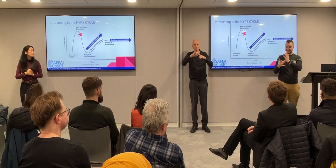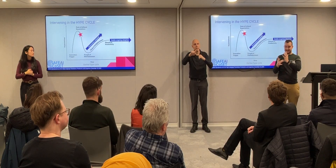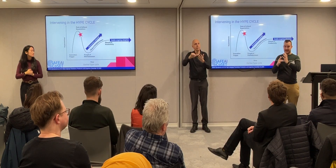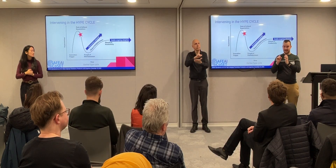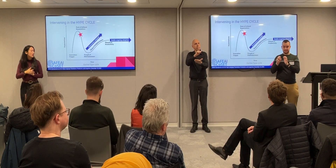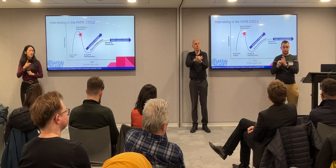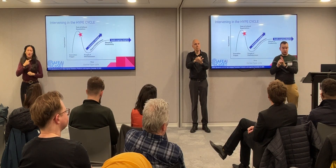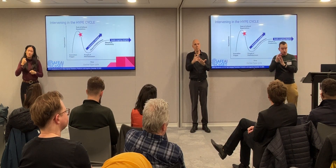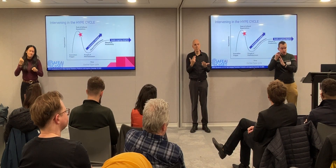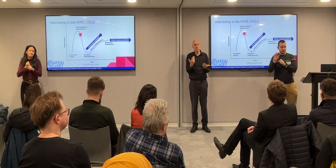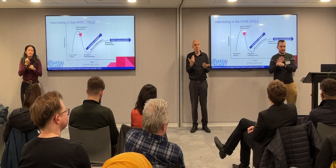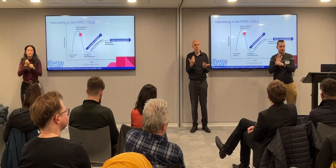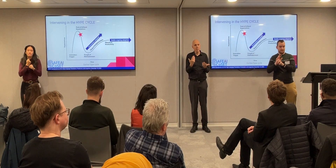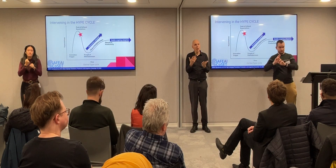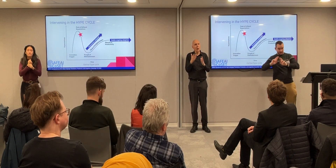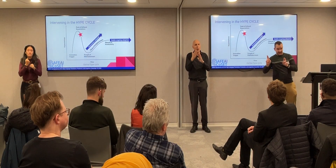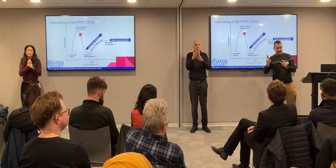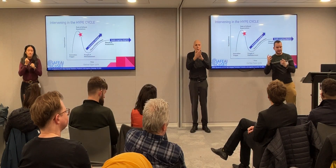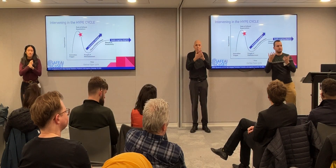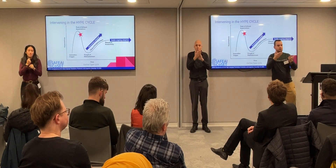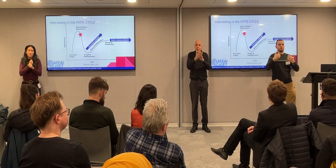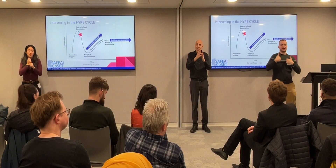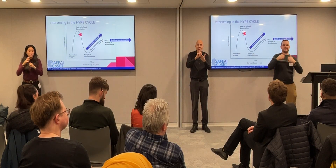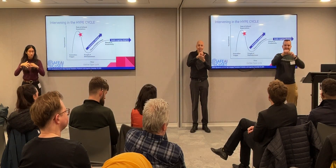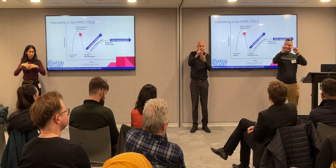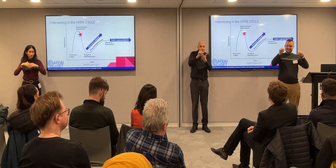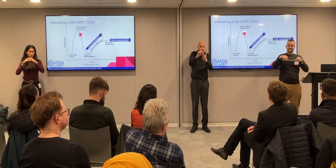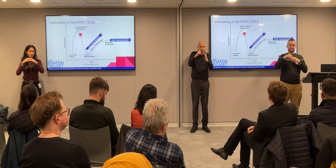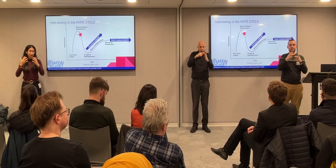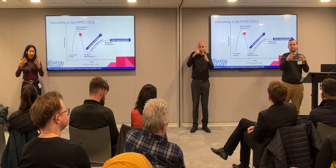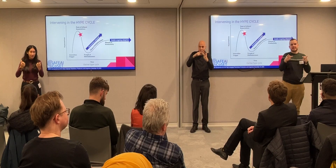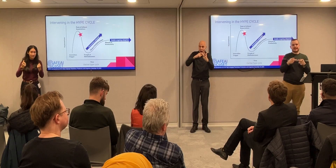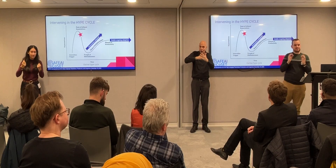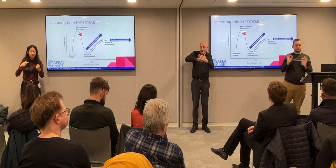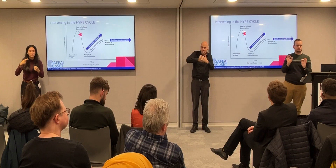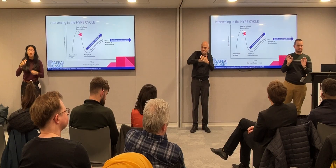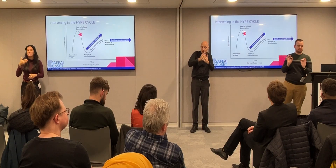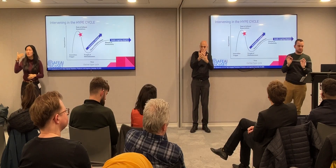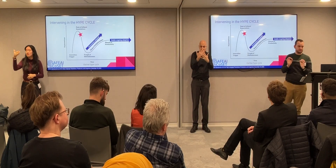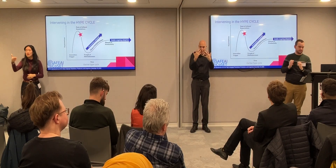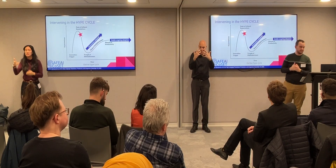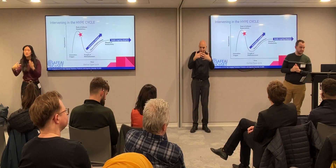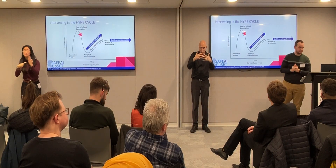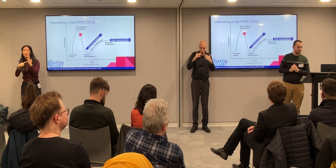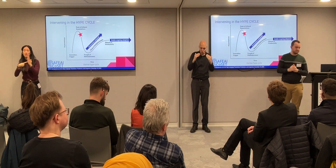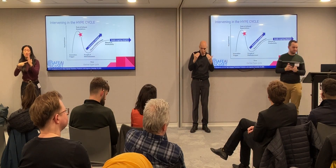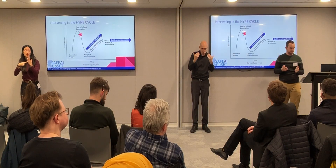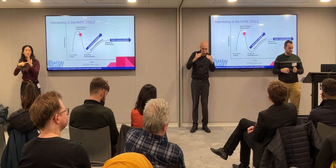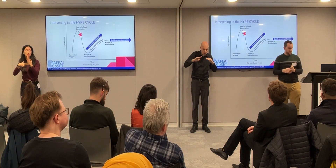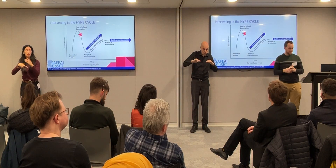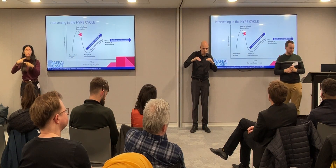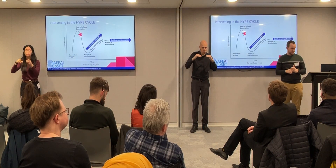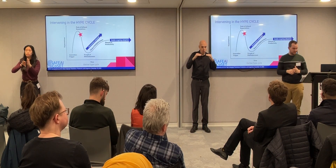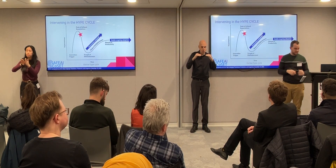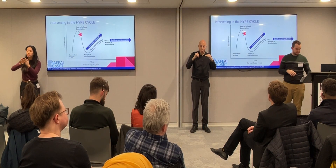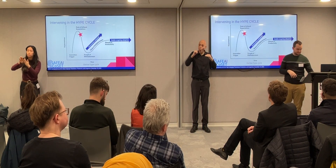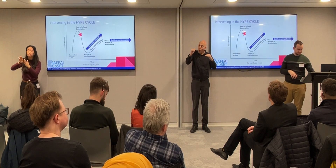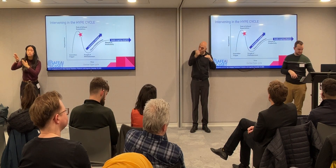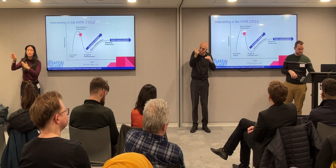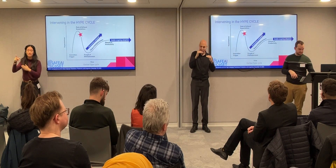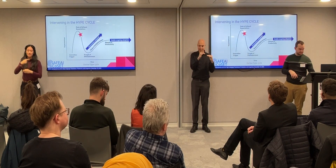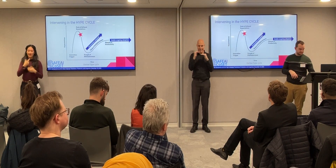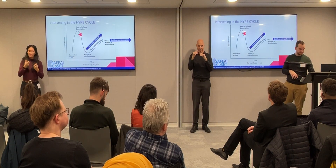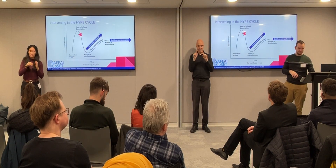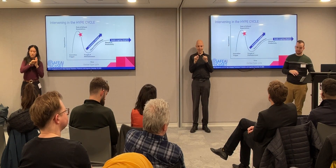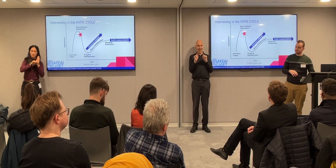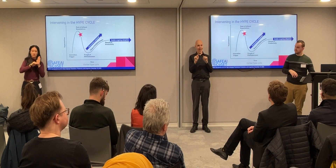that later, as the technology matures and is ready, we have the system in place already to apply onto it. So we